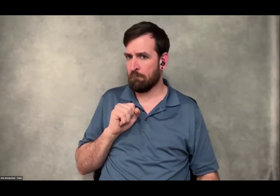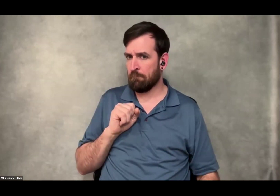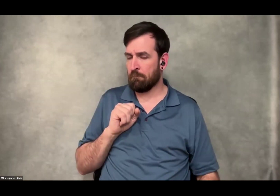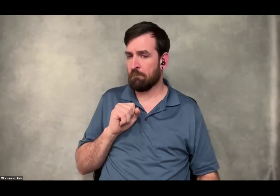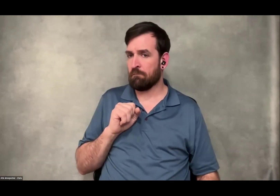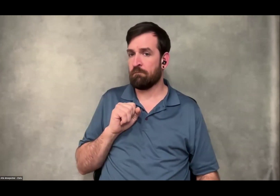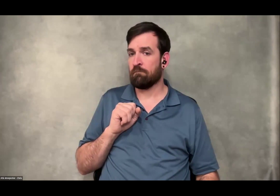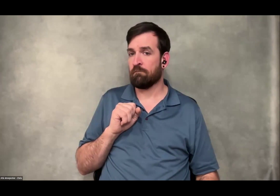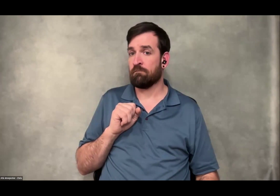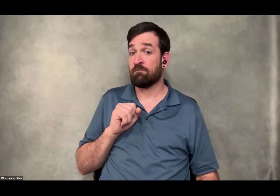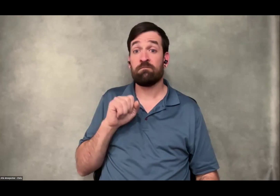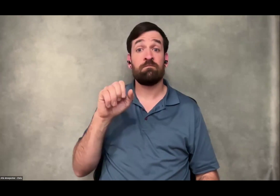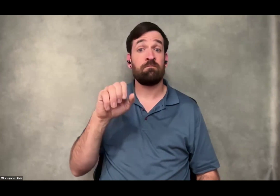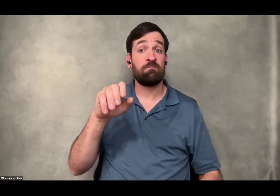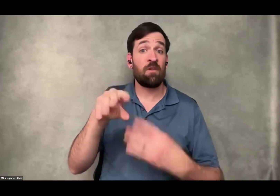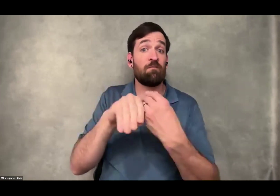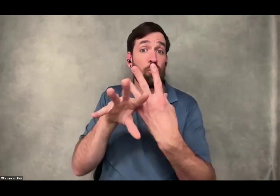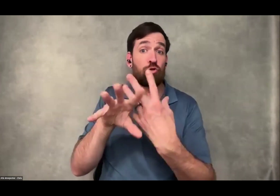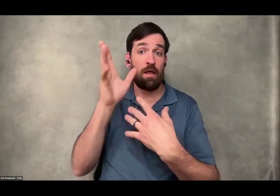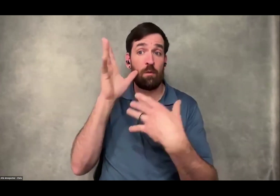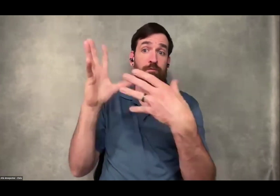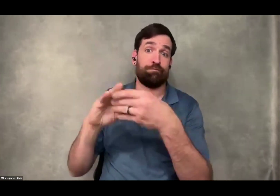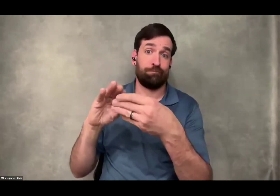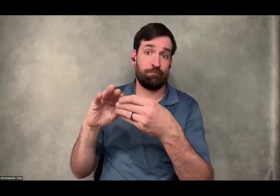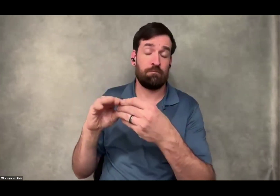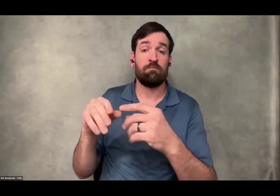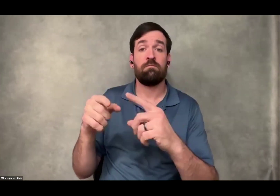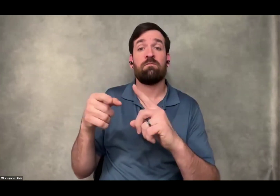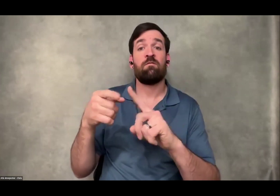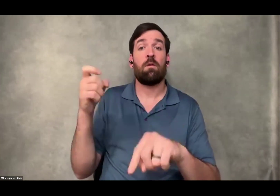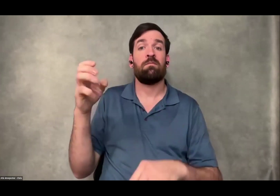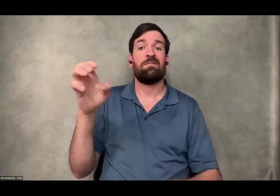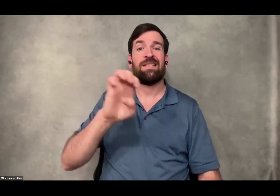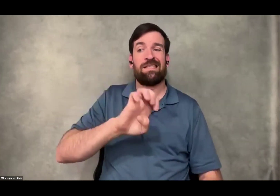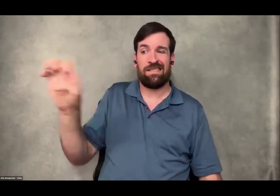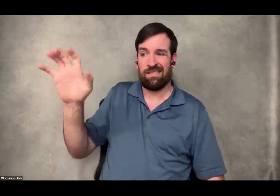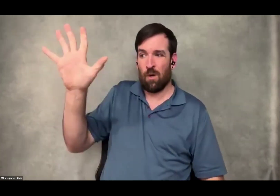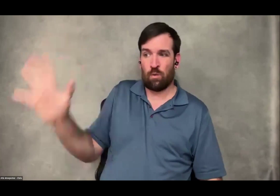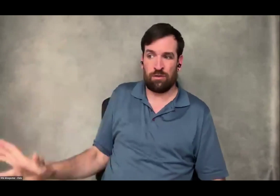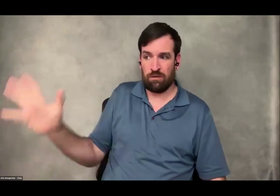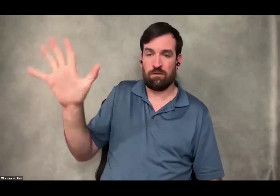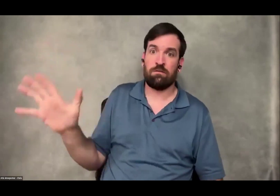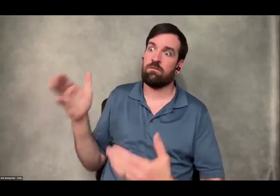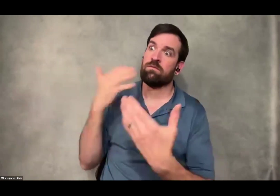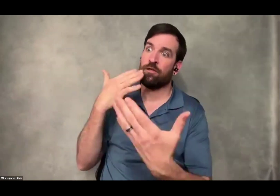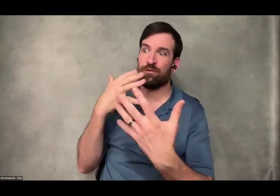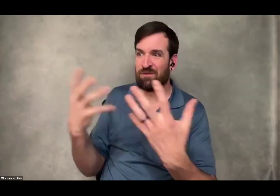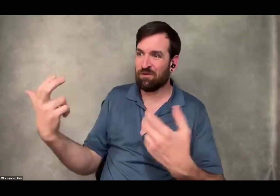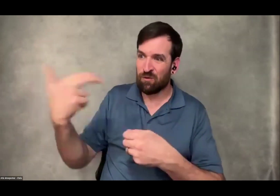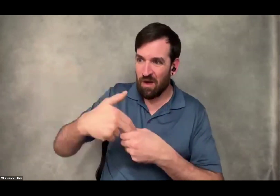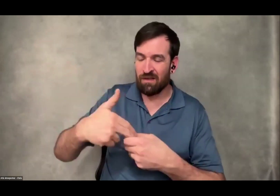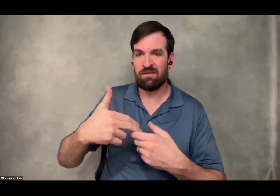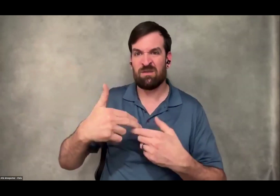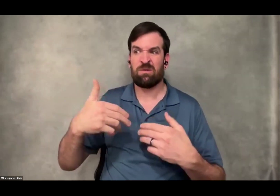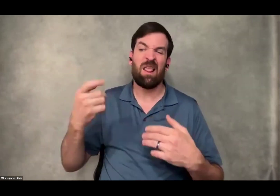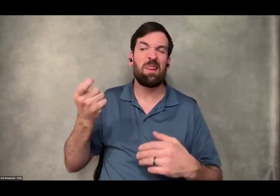They'll be joining us from virtually to speak on these topics, and they're joining from the East Coast. So they'll thank you for joining us, even